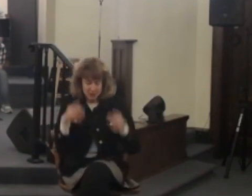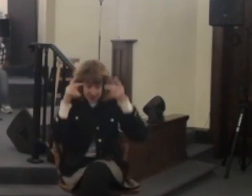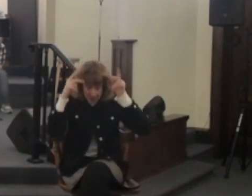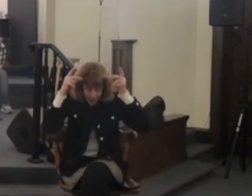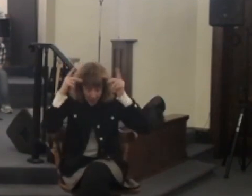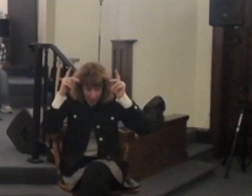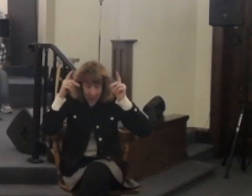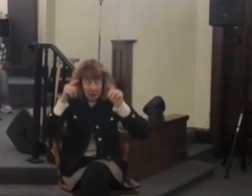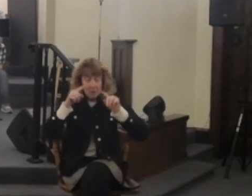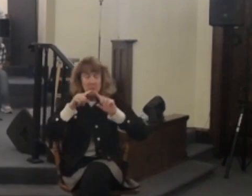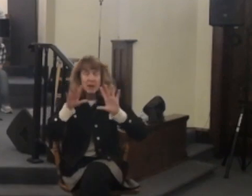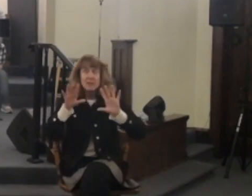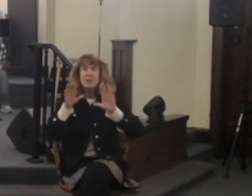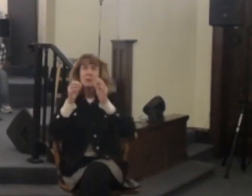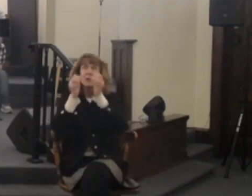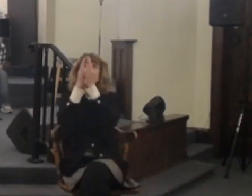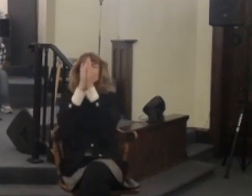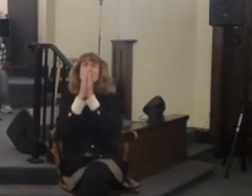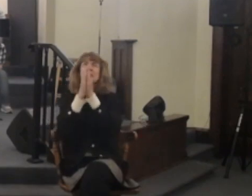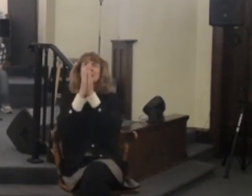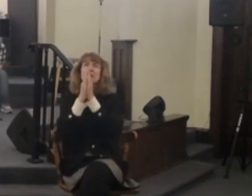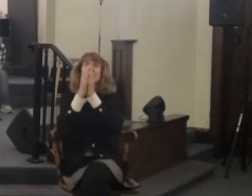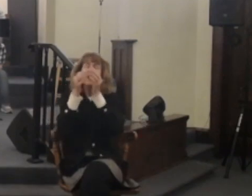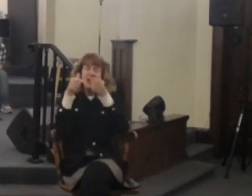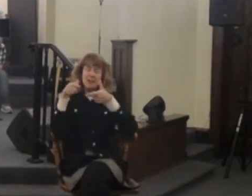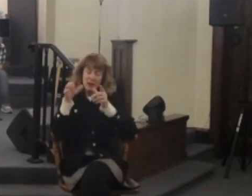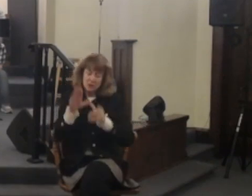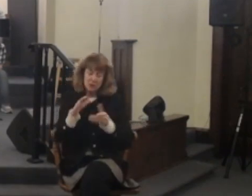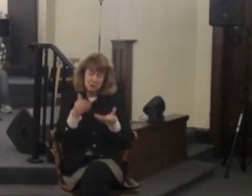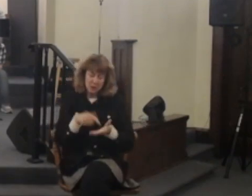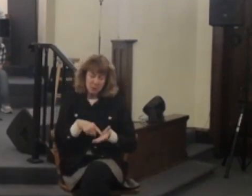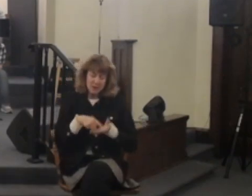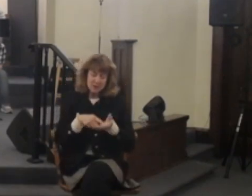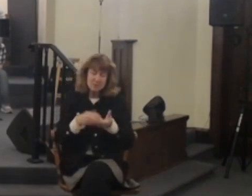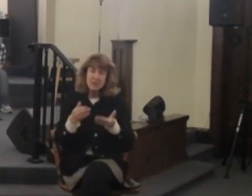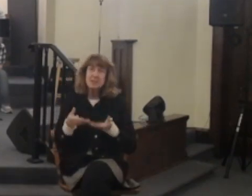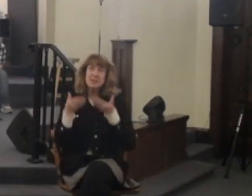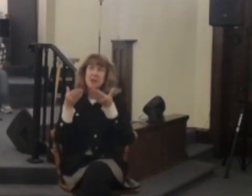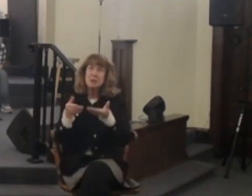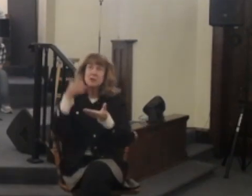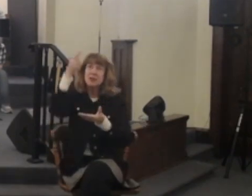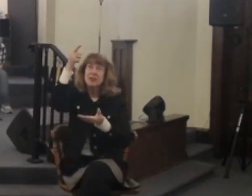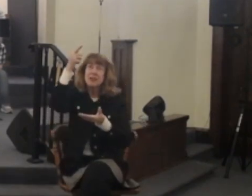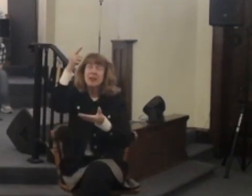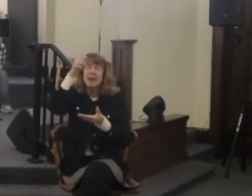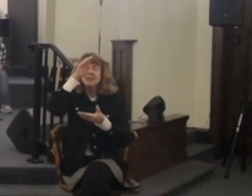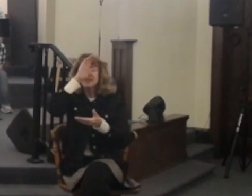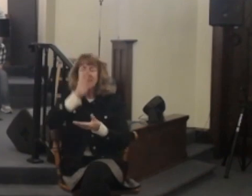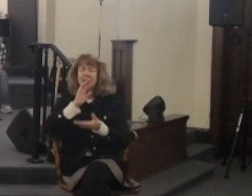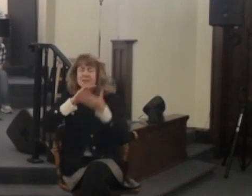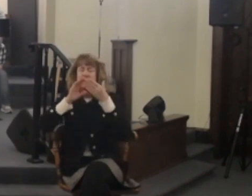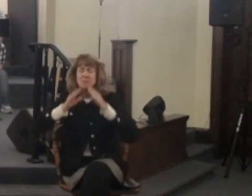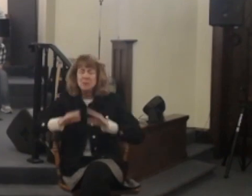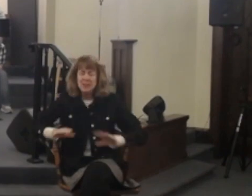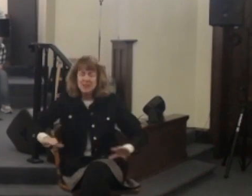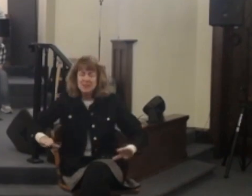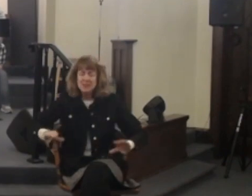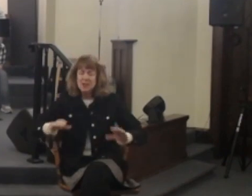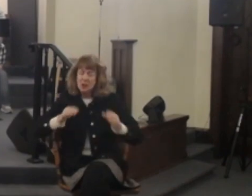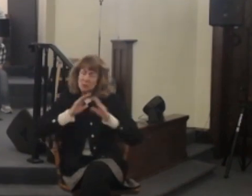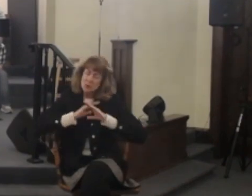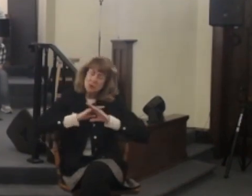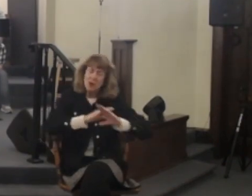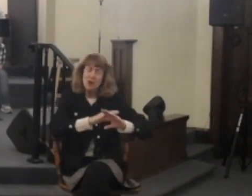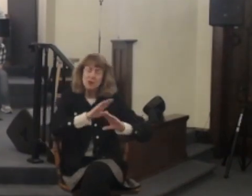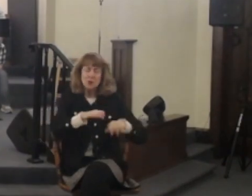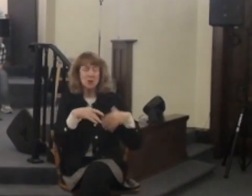and supplication with thanksgiving, let your request be made known to God. And the peace of God, which surpasses all understanding, will guard your